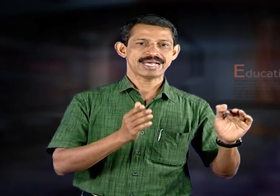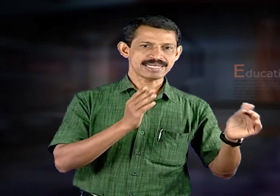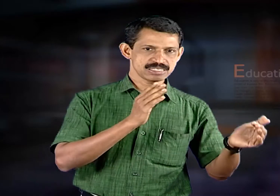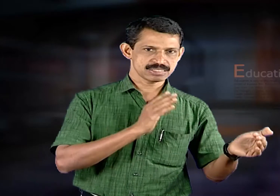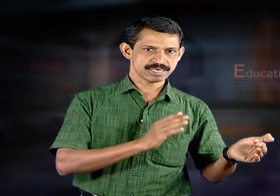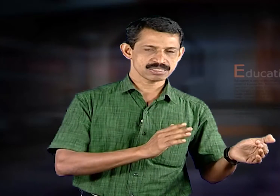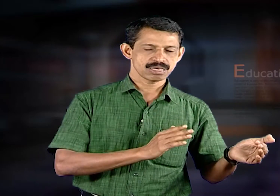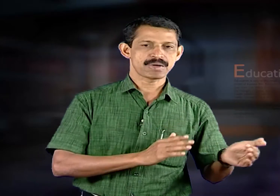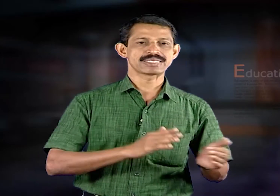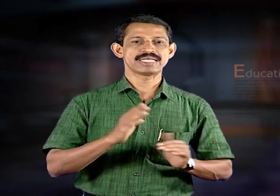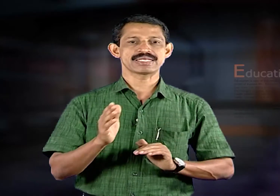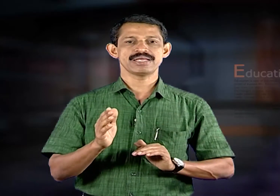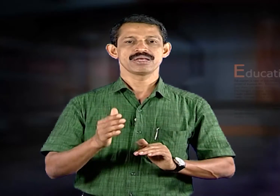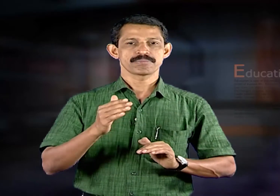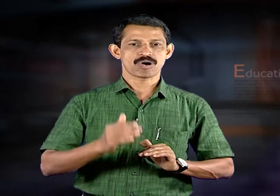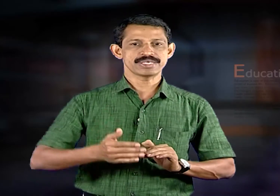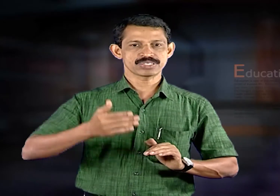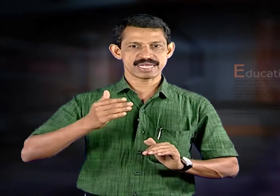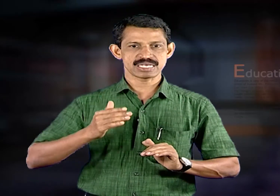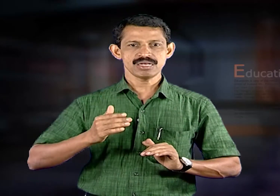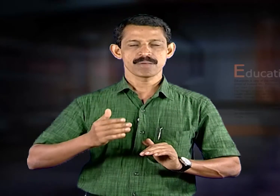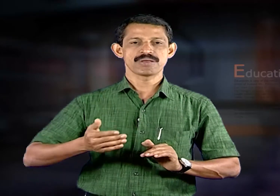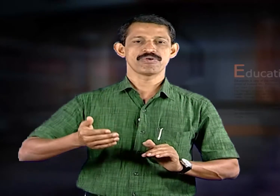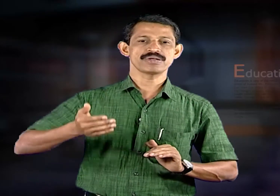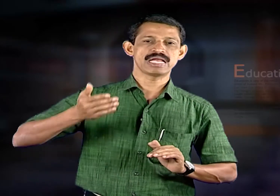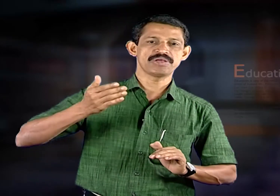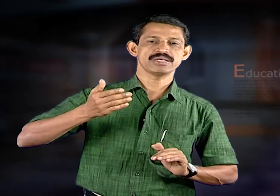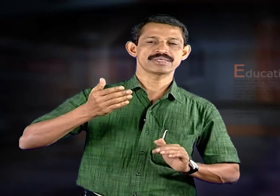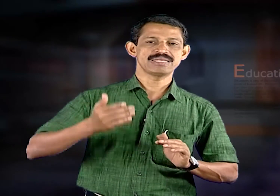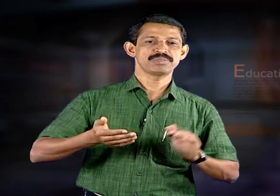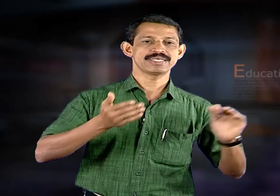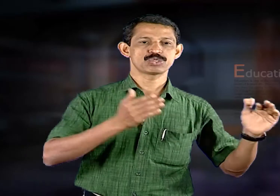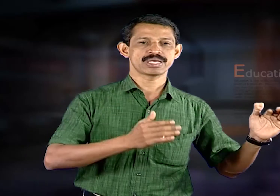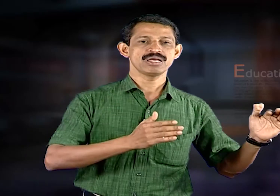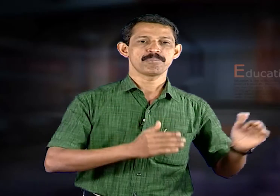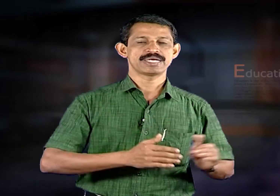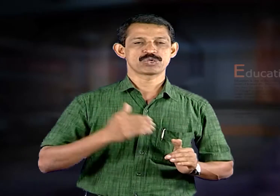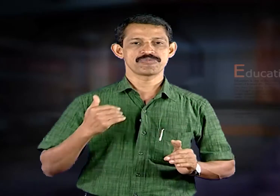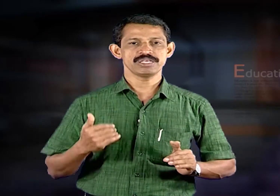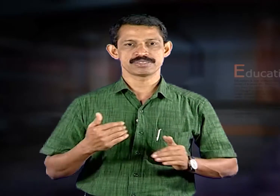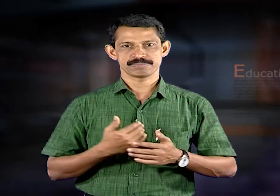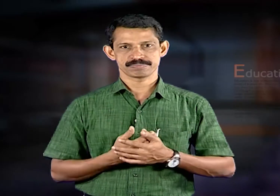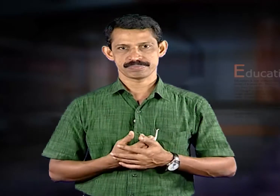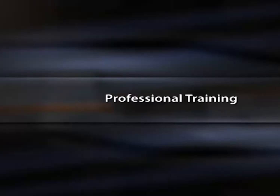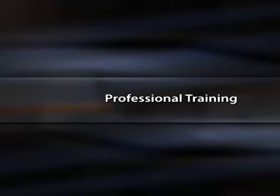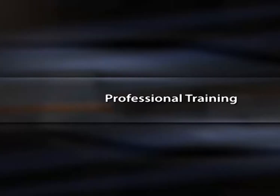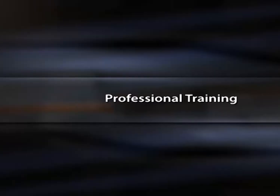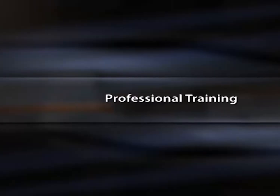as citizens by gaining a broad education before delving deeply into a particular field.